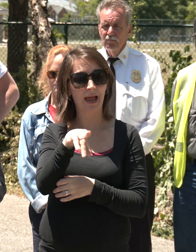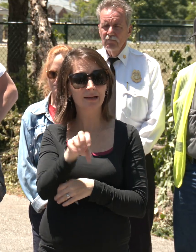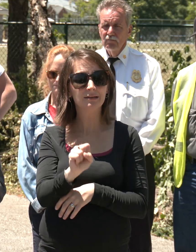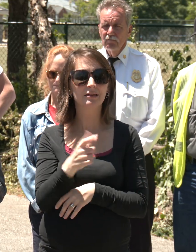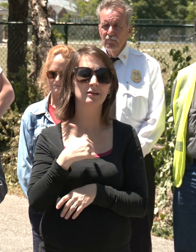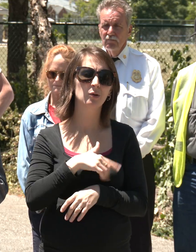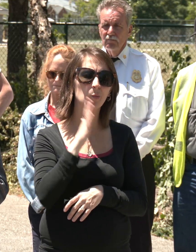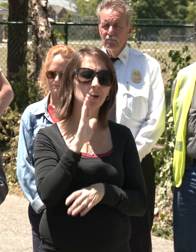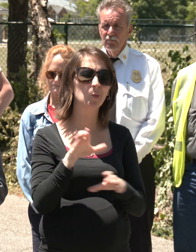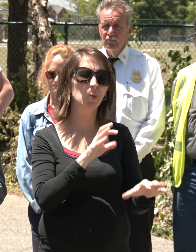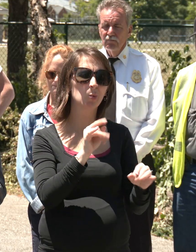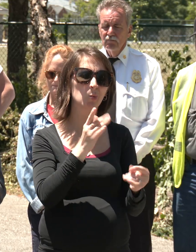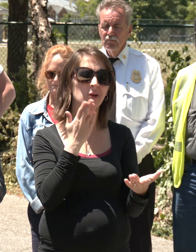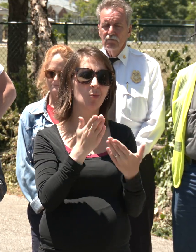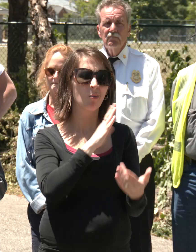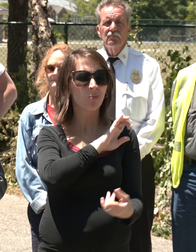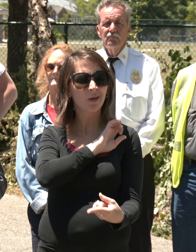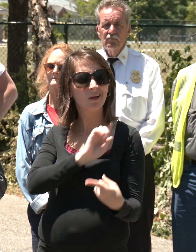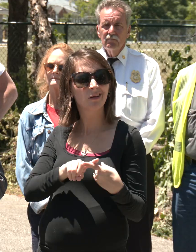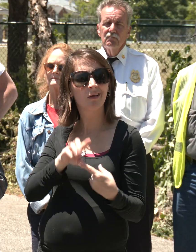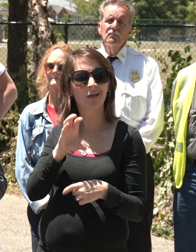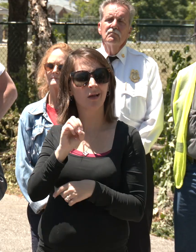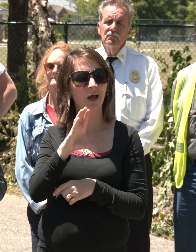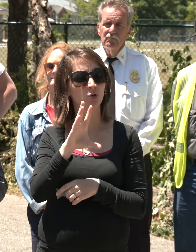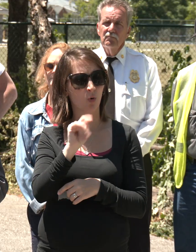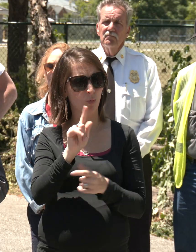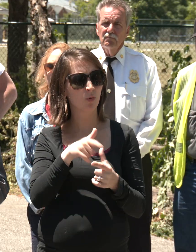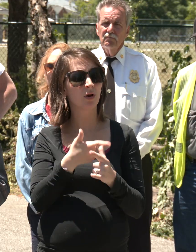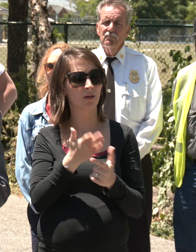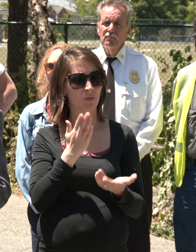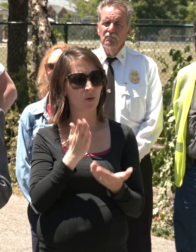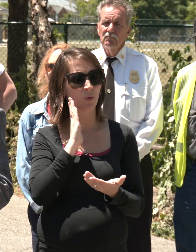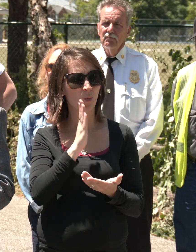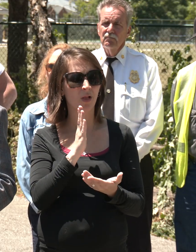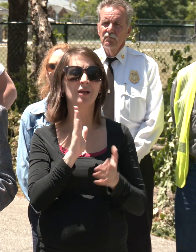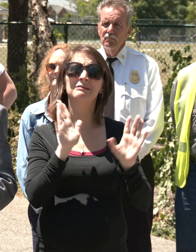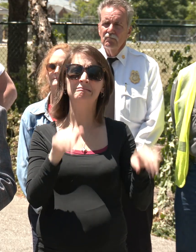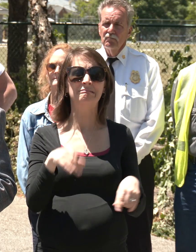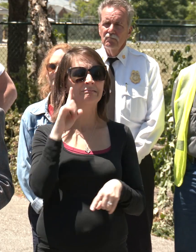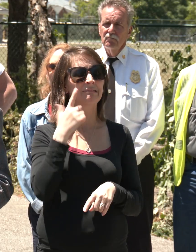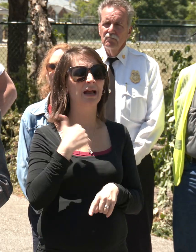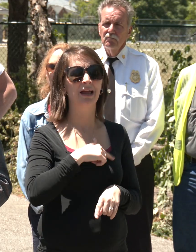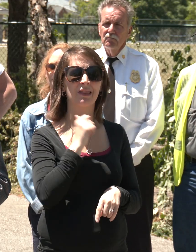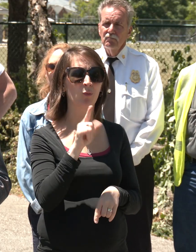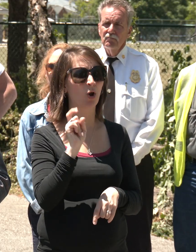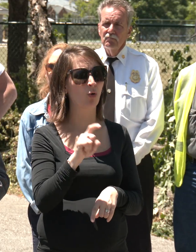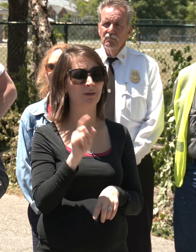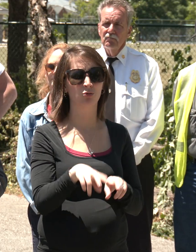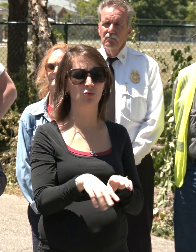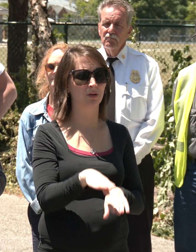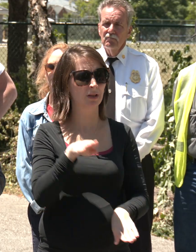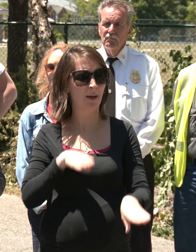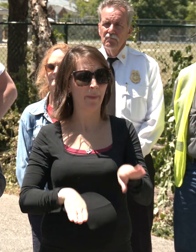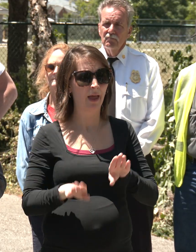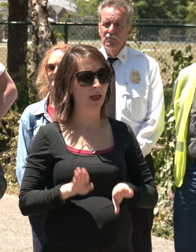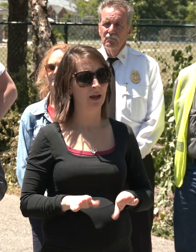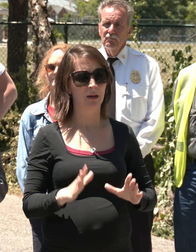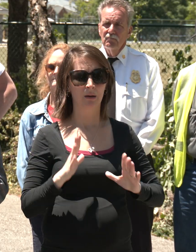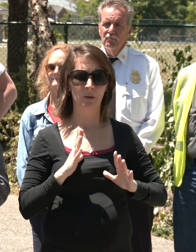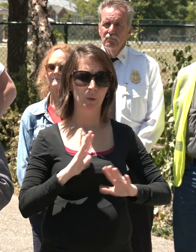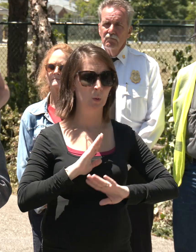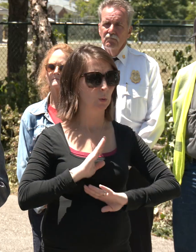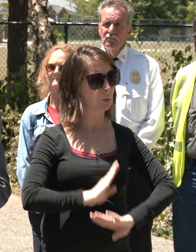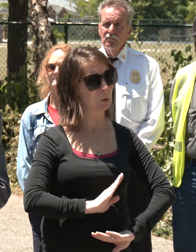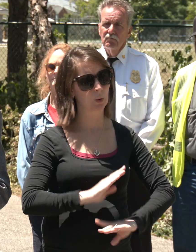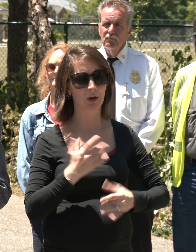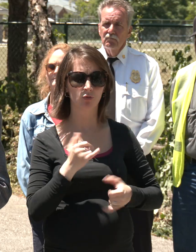until probably October and continue. I think we all need to take a step back and get